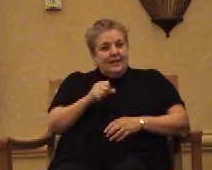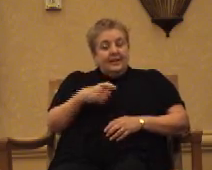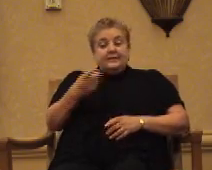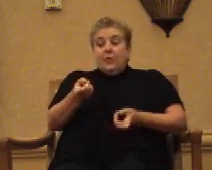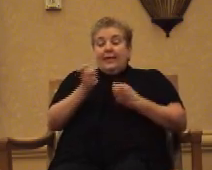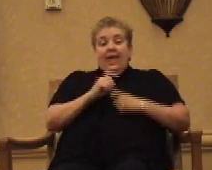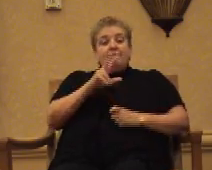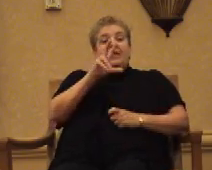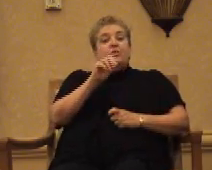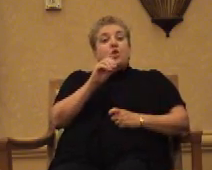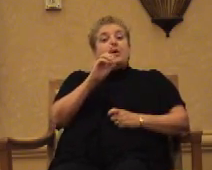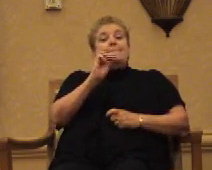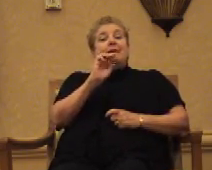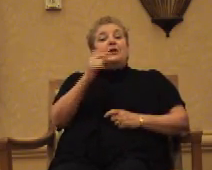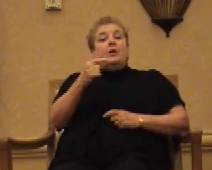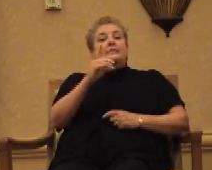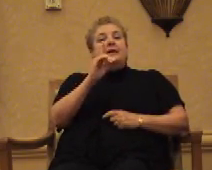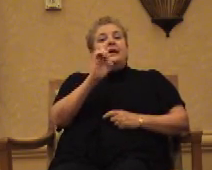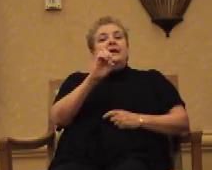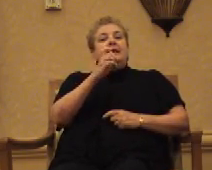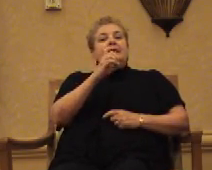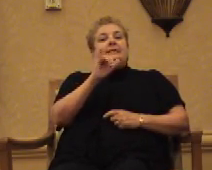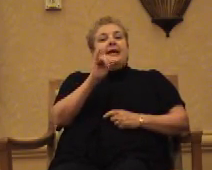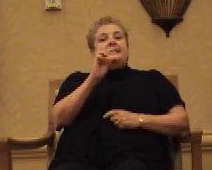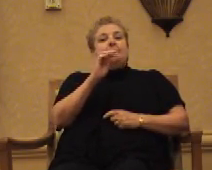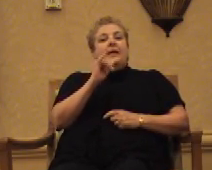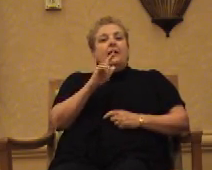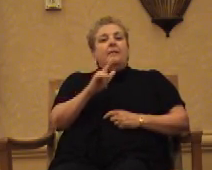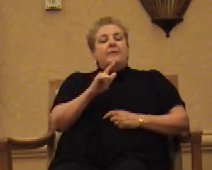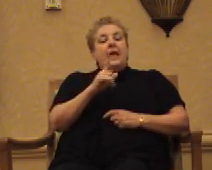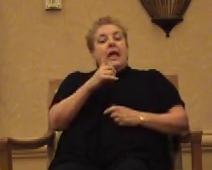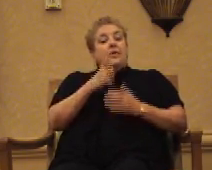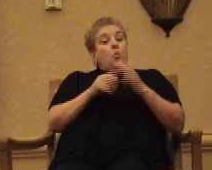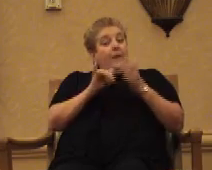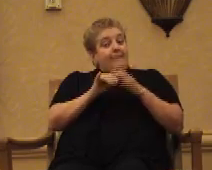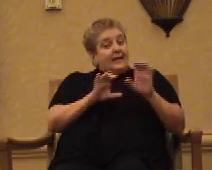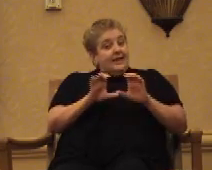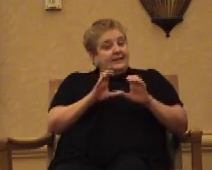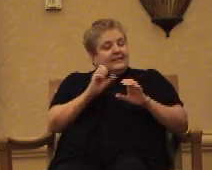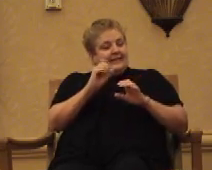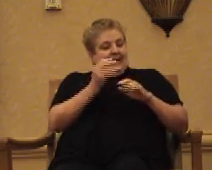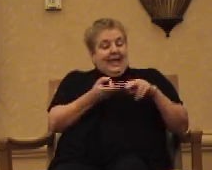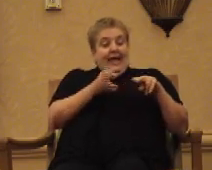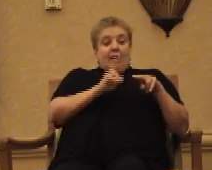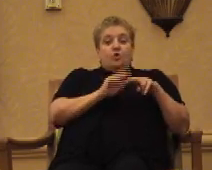of Dexamyl. Now, Dexamyl is Dexedrine in Milltown. What it does is it increases your vocabulary by